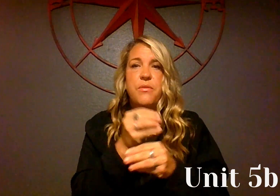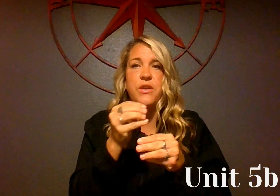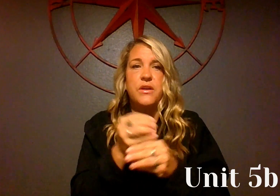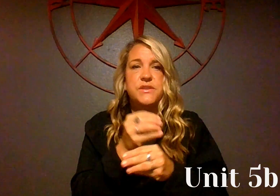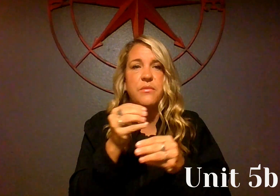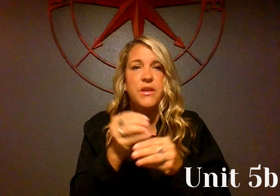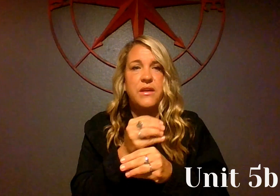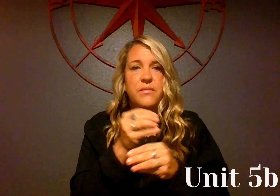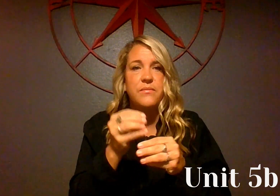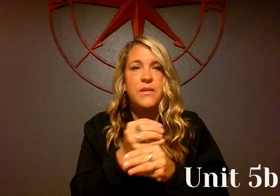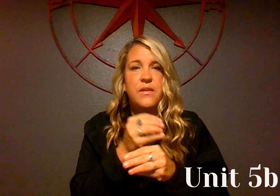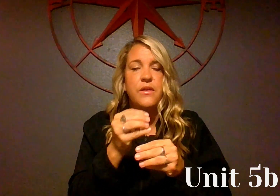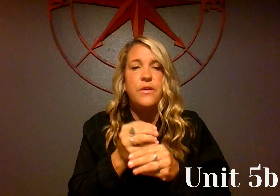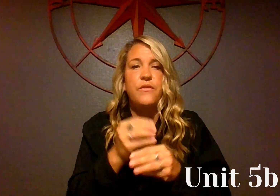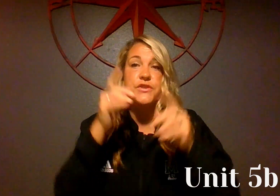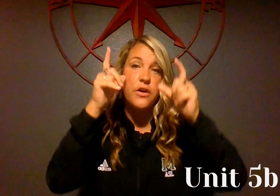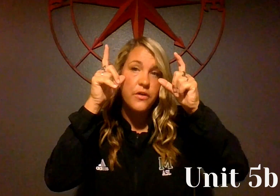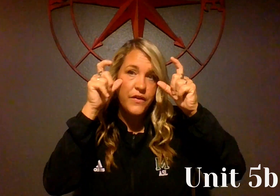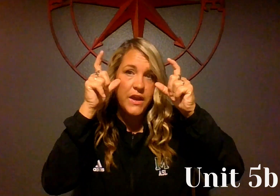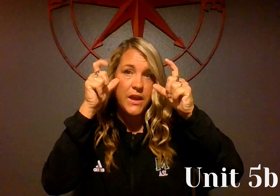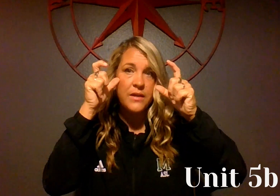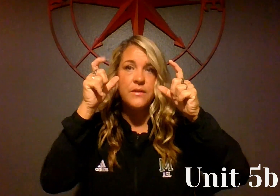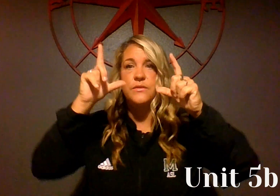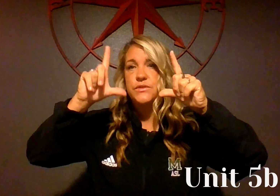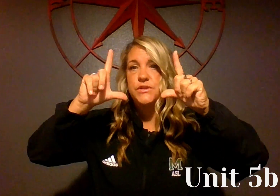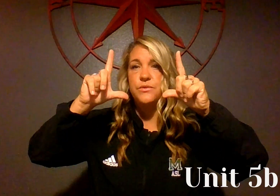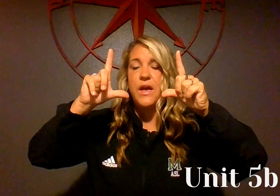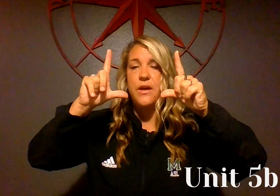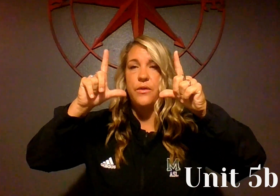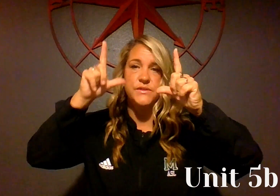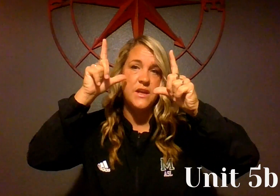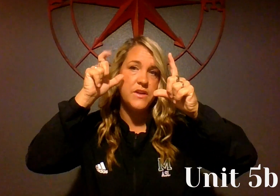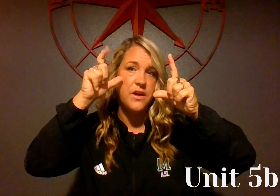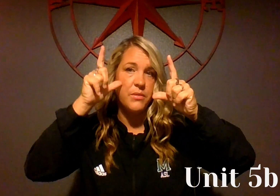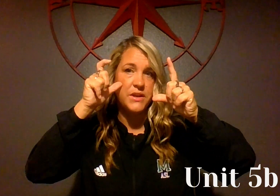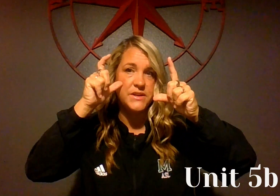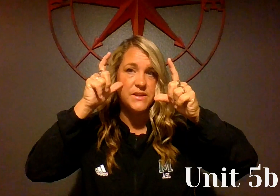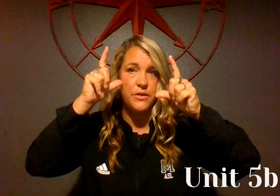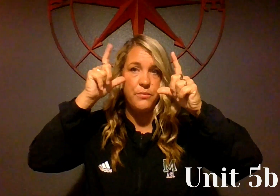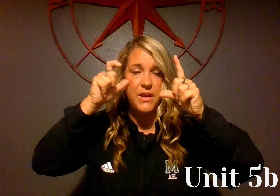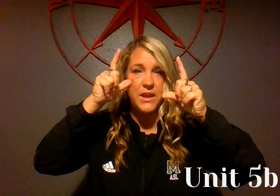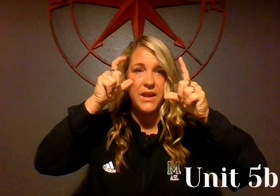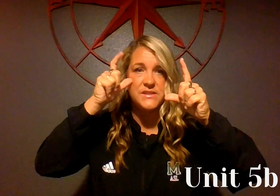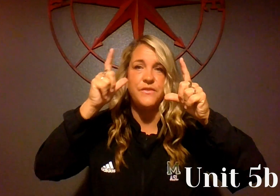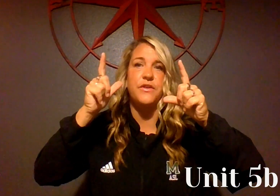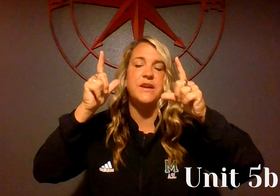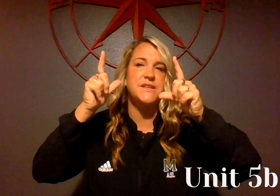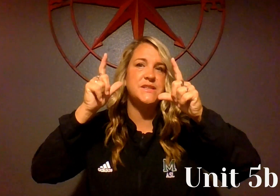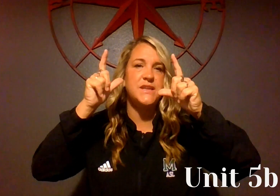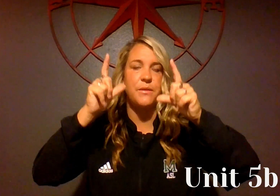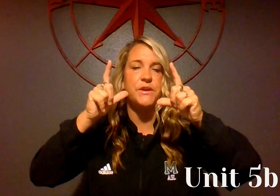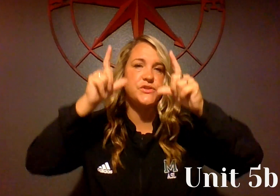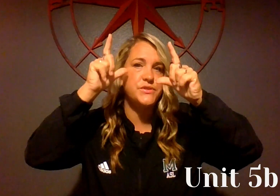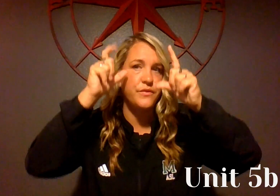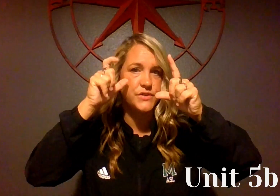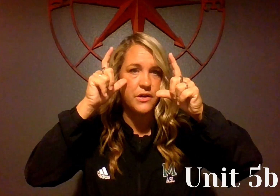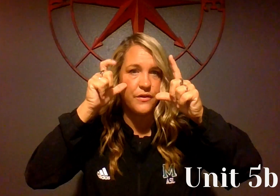the non-dominant. Photography, 2 L's, and the dominant does a little bending as if you're acting to take a picture, so